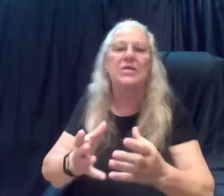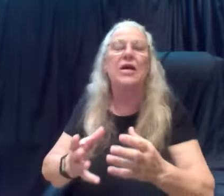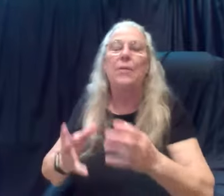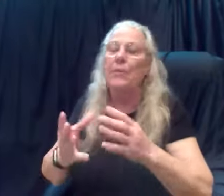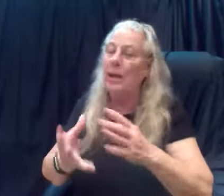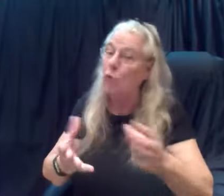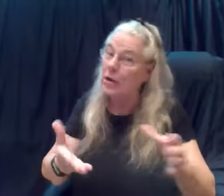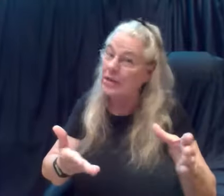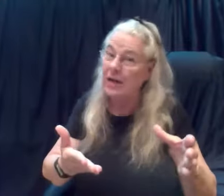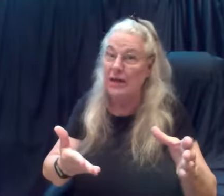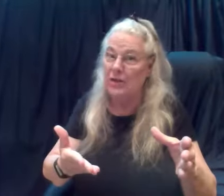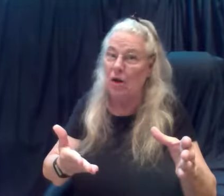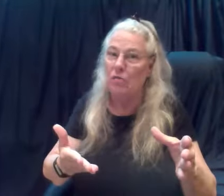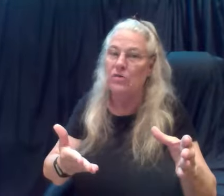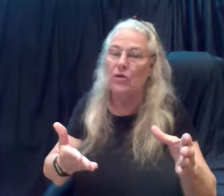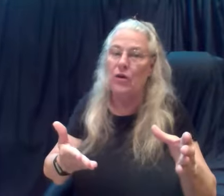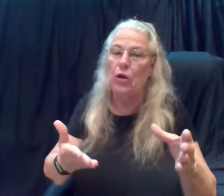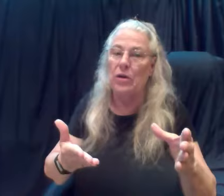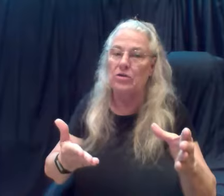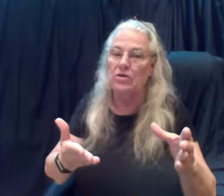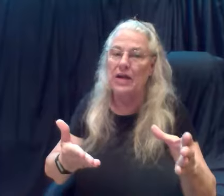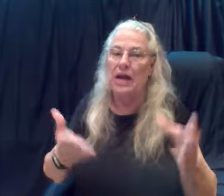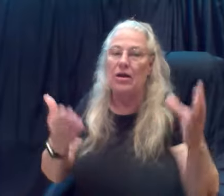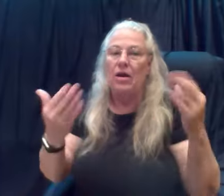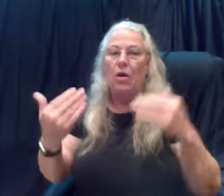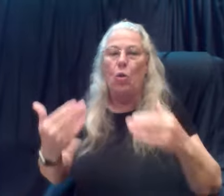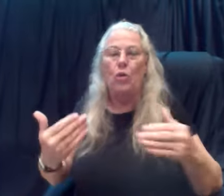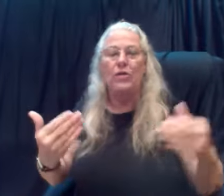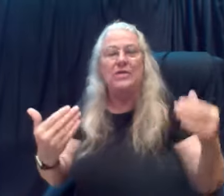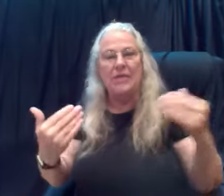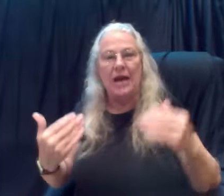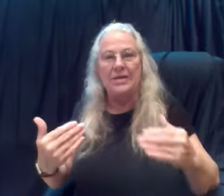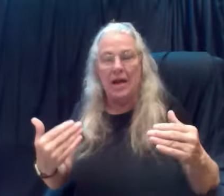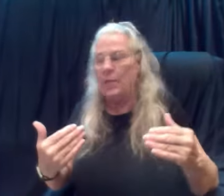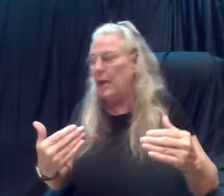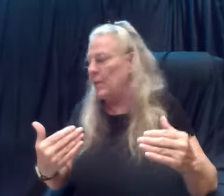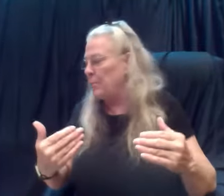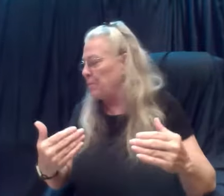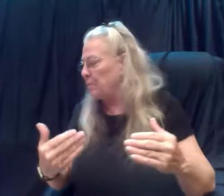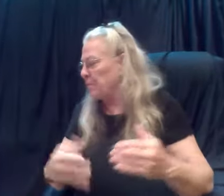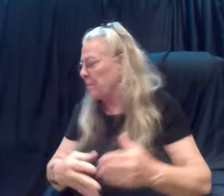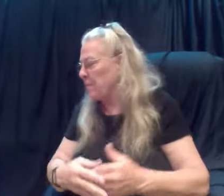but I'm going to sing it slow so that you understand where the signs come in.